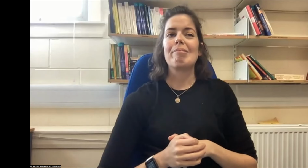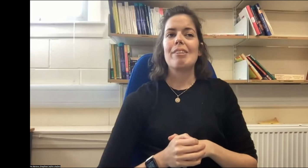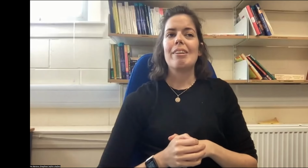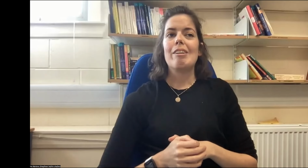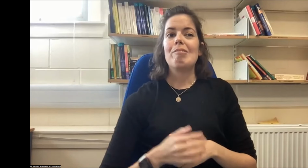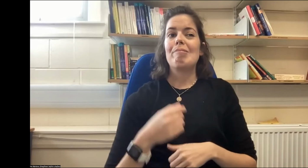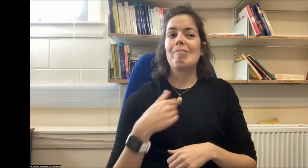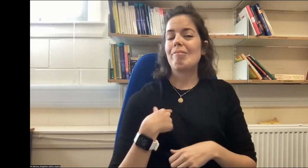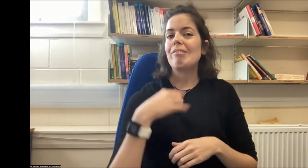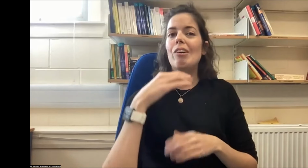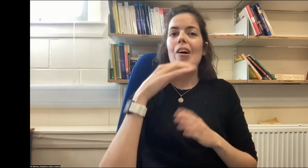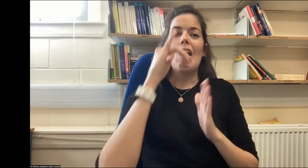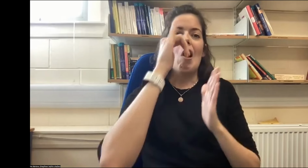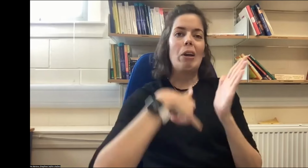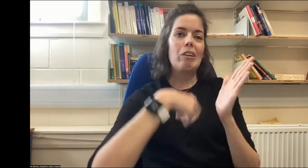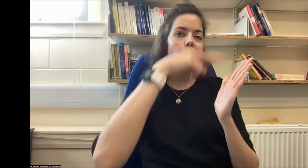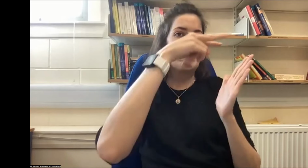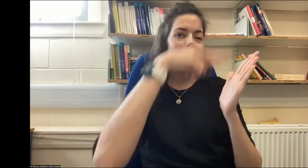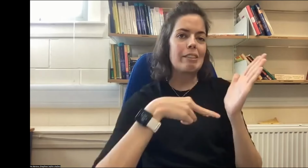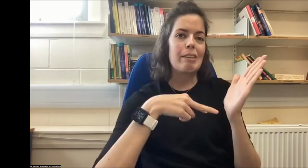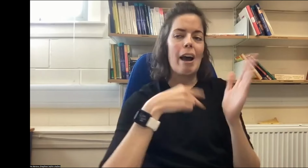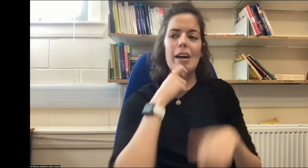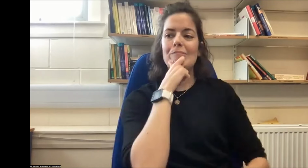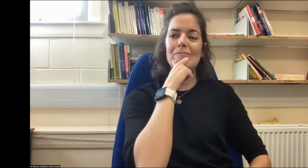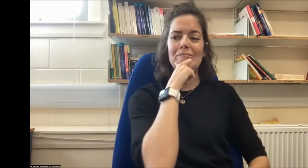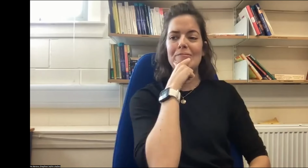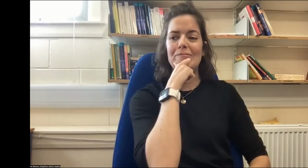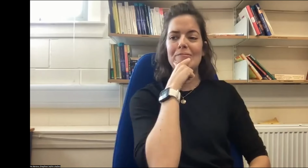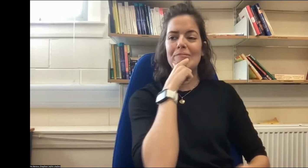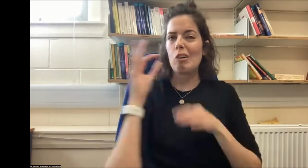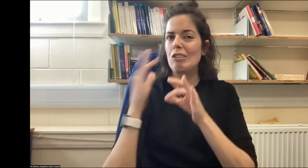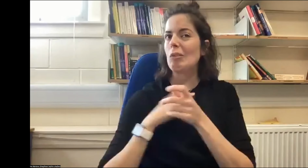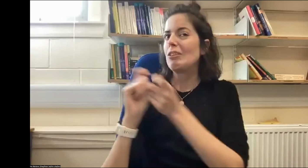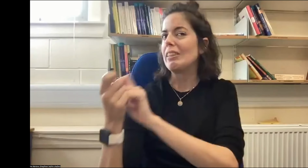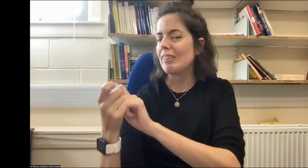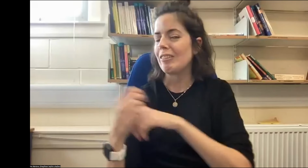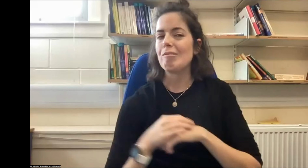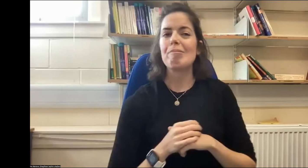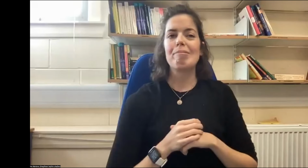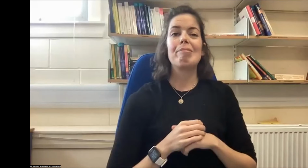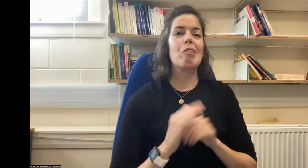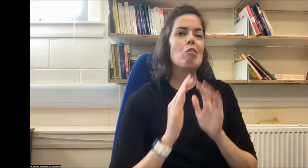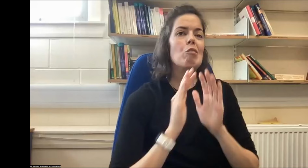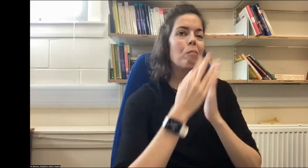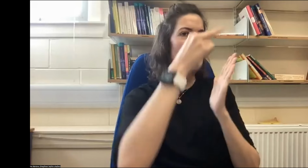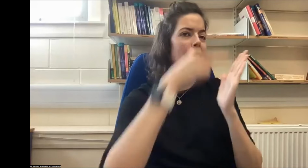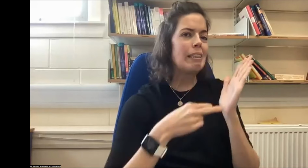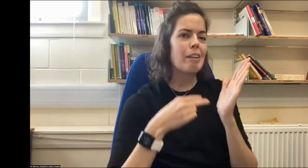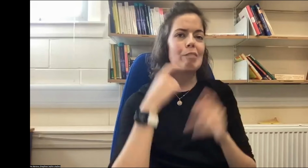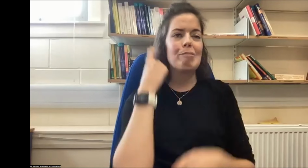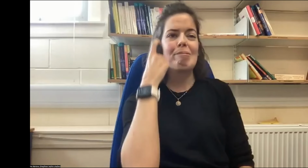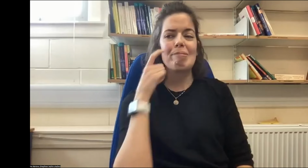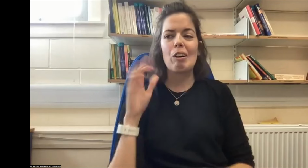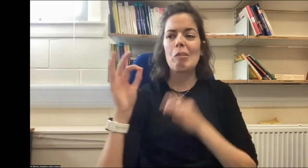thinking and my research questions change, and I want to change my PhD research questions. I'm left thinking after reading what I can